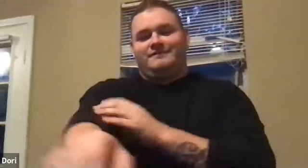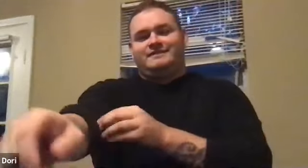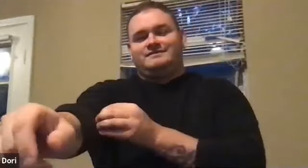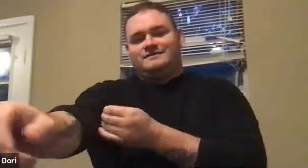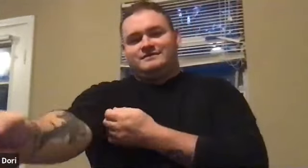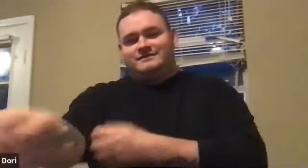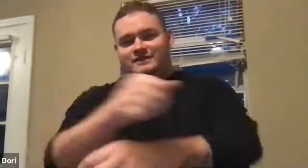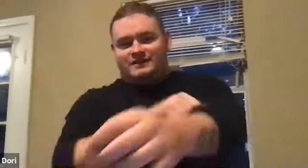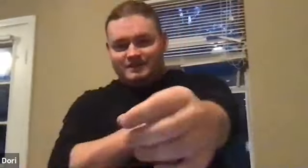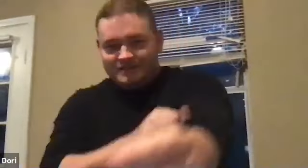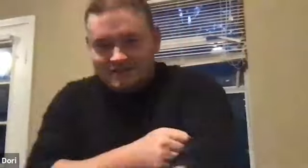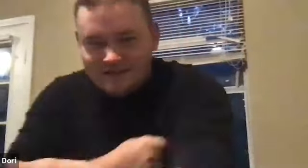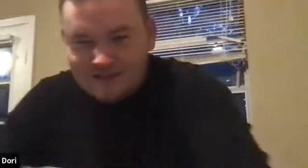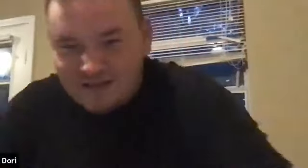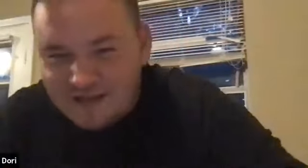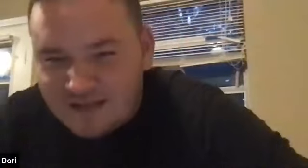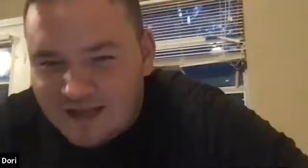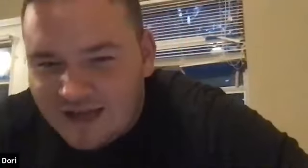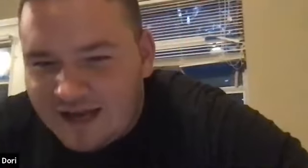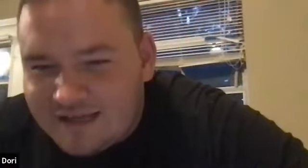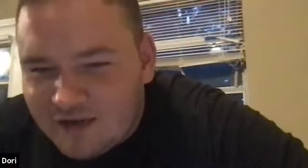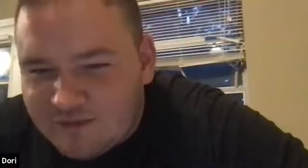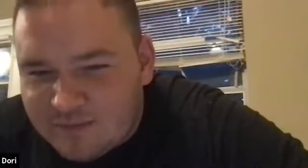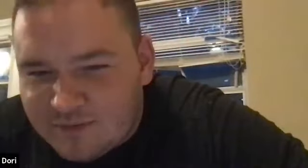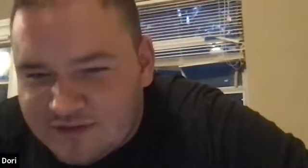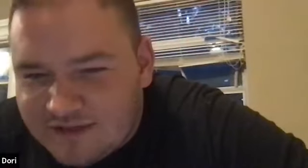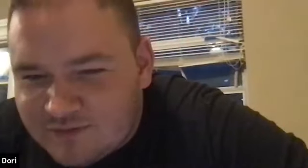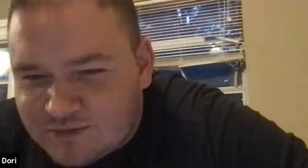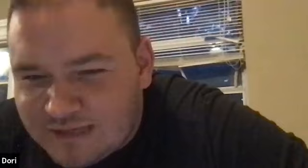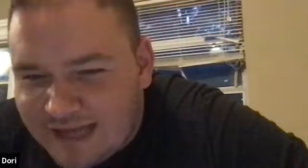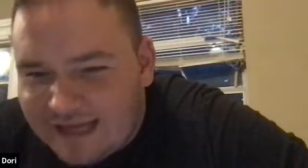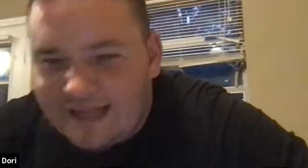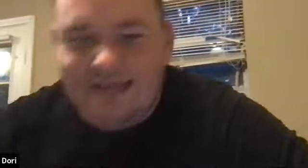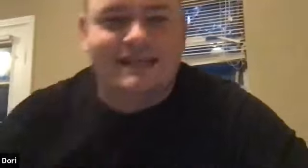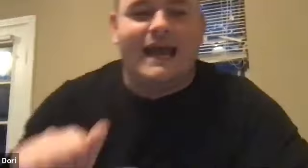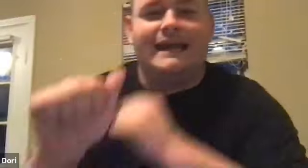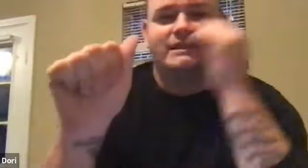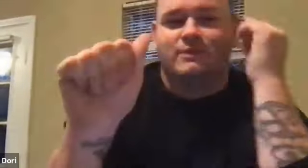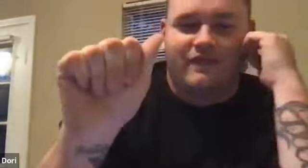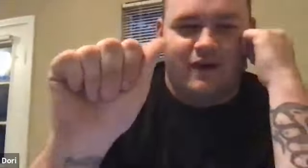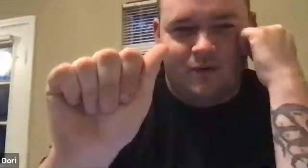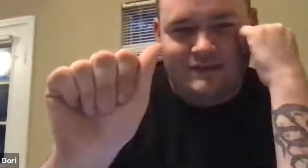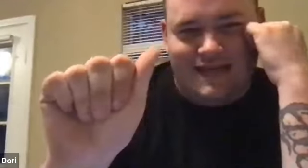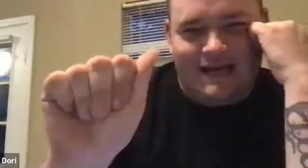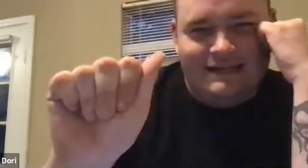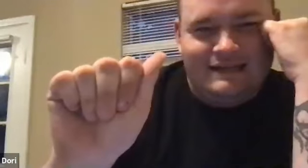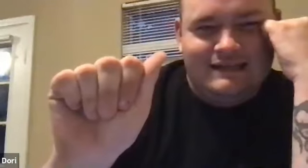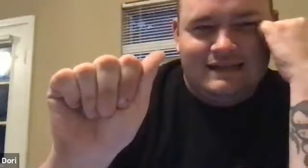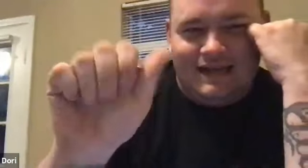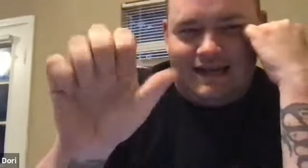Neat. Can't do it. I can't remember the difference between A and S. A is with the thumb on the side, and